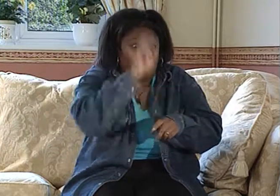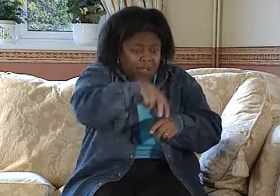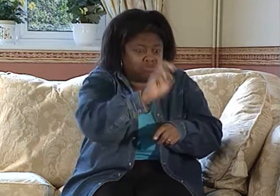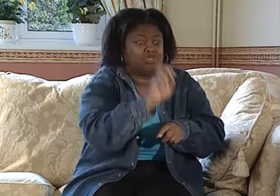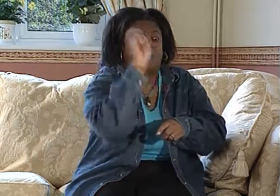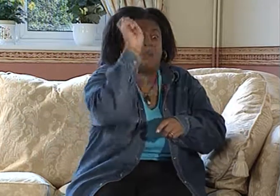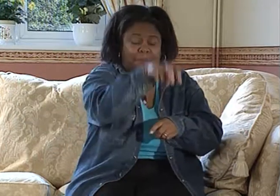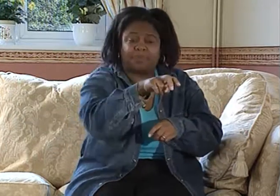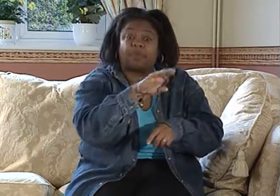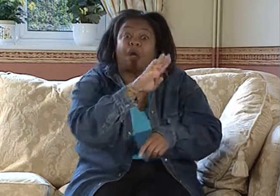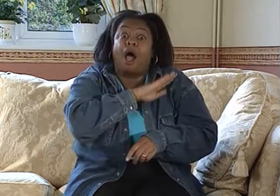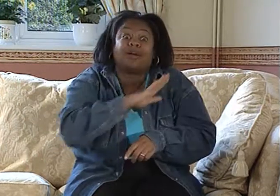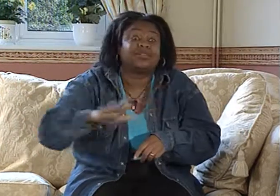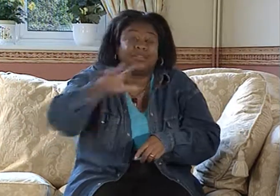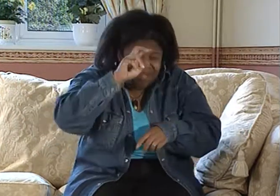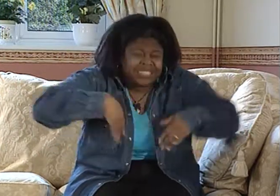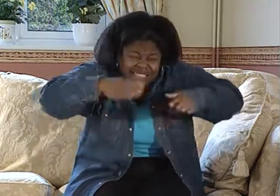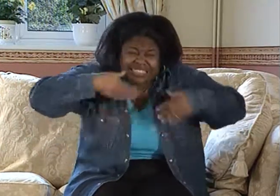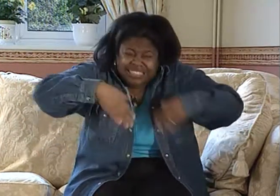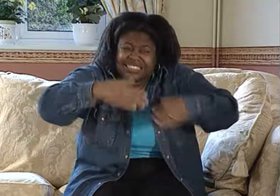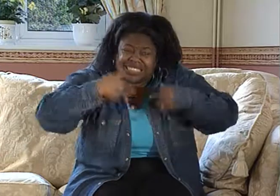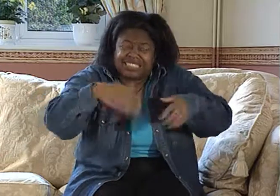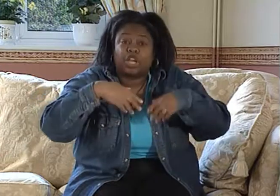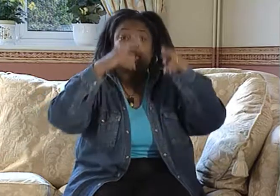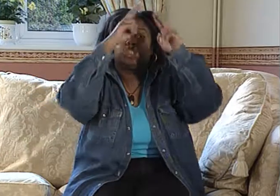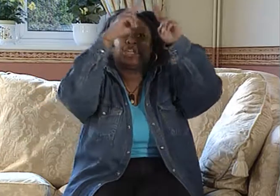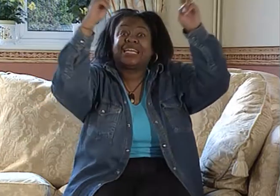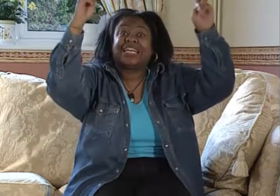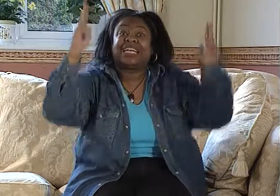the lawn, into the shed, and into his hutch.